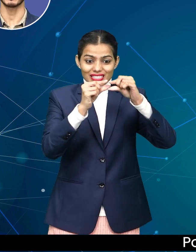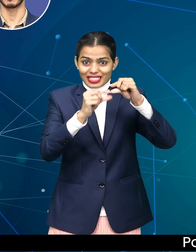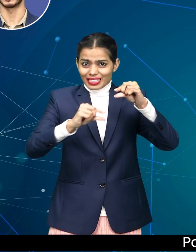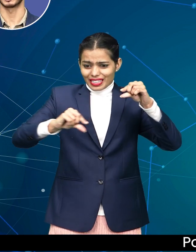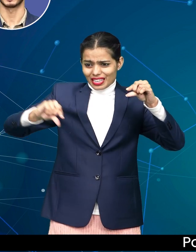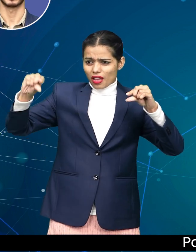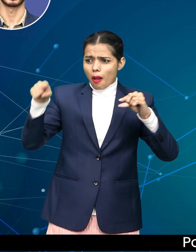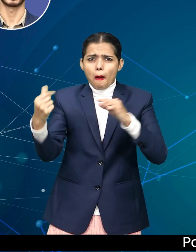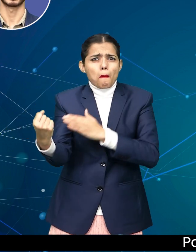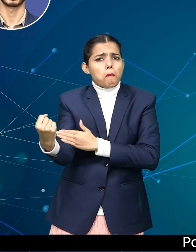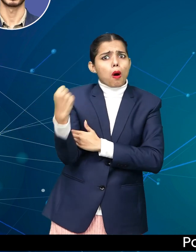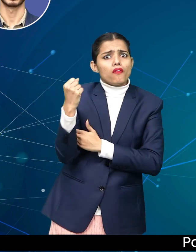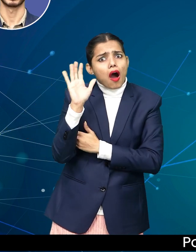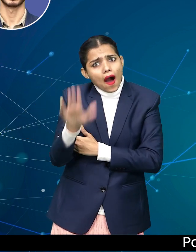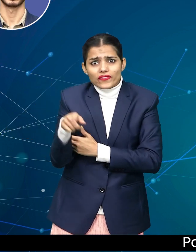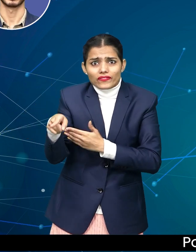potential difference,